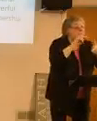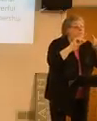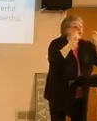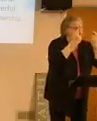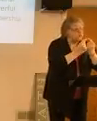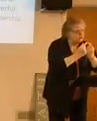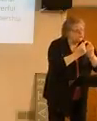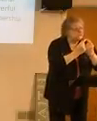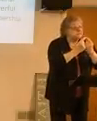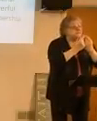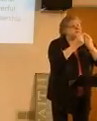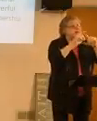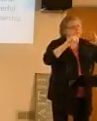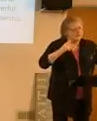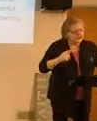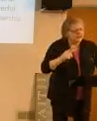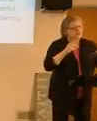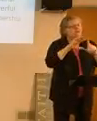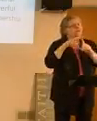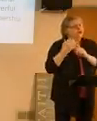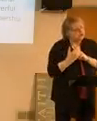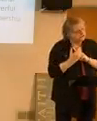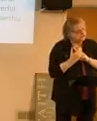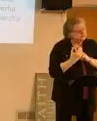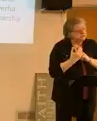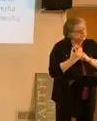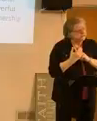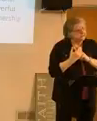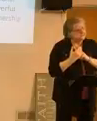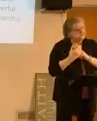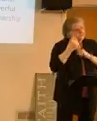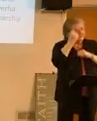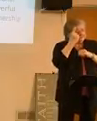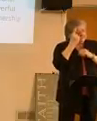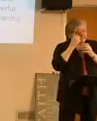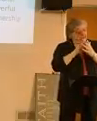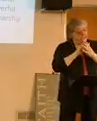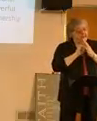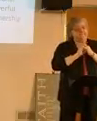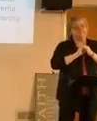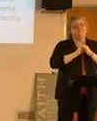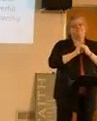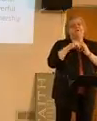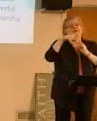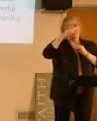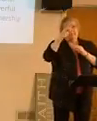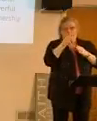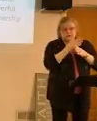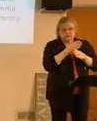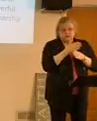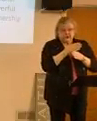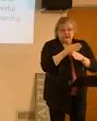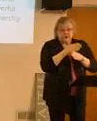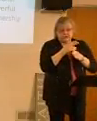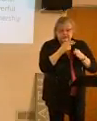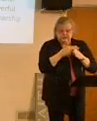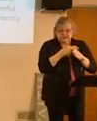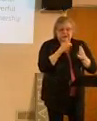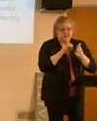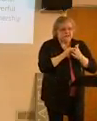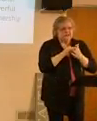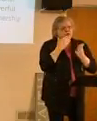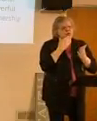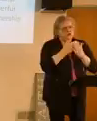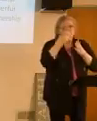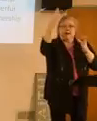that they speak. Now, with that, Paul shares that there's a wonderful